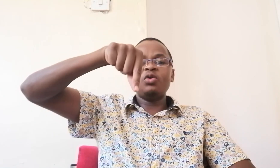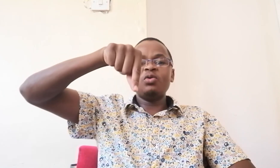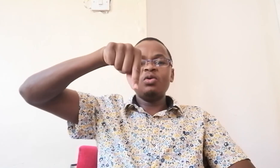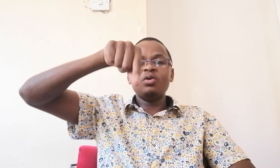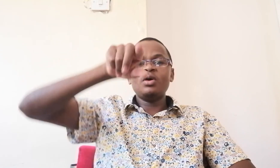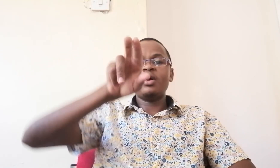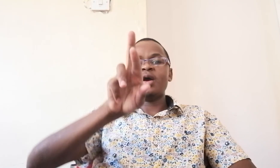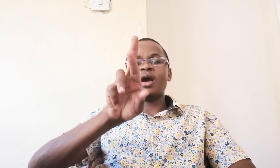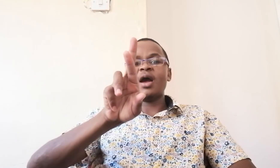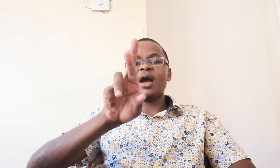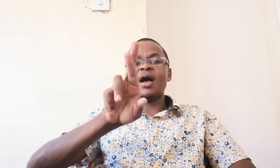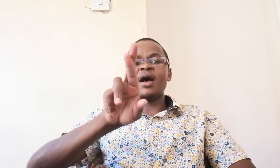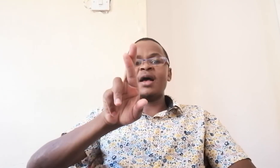Q, R,